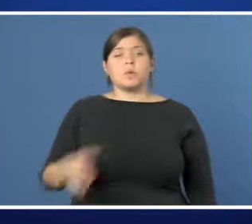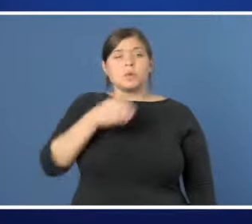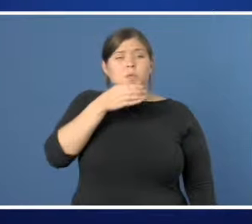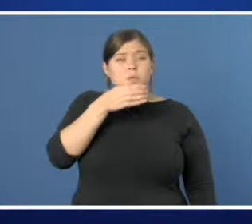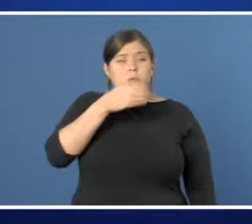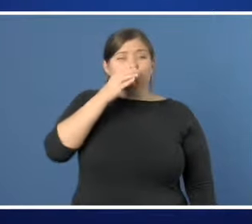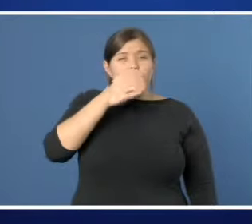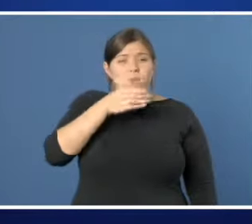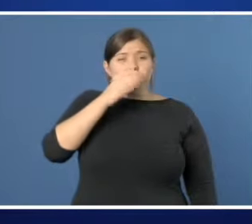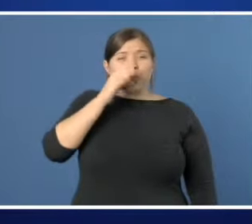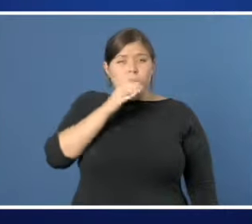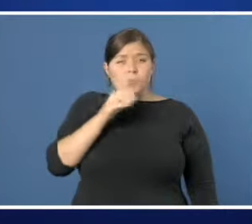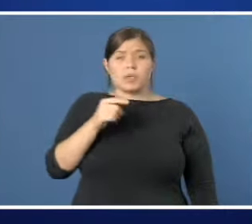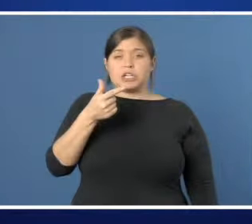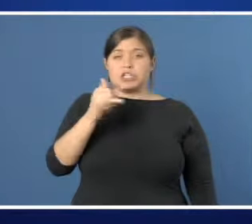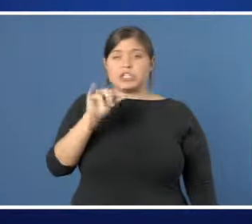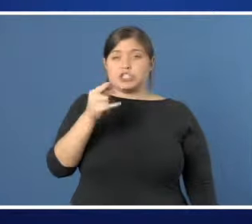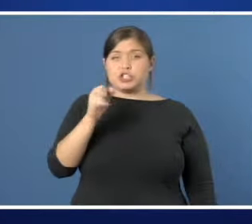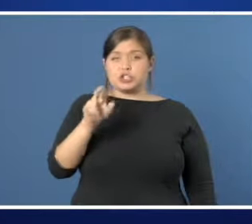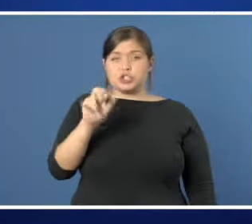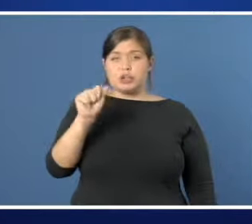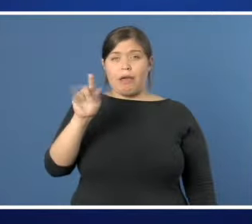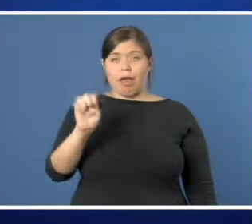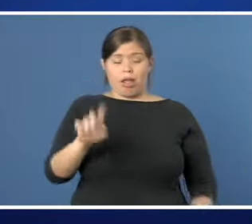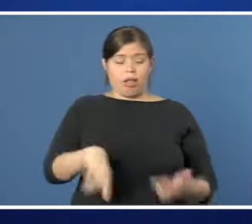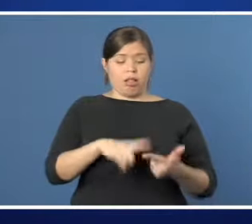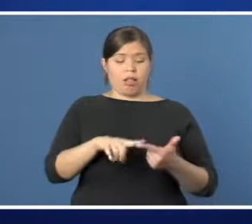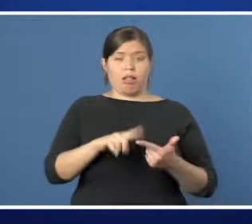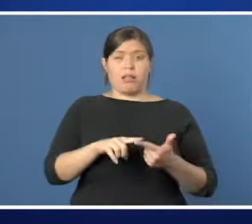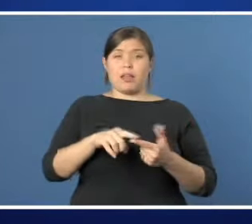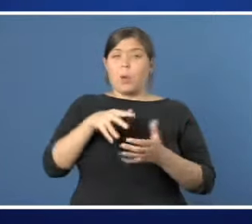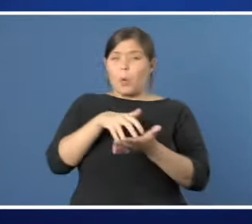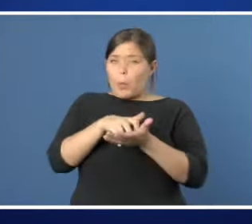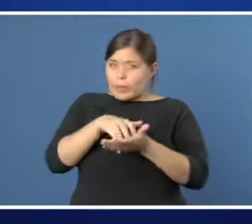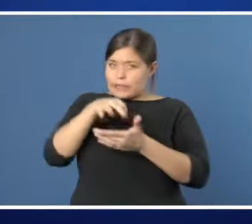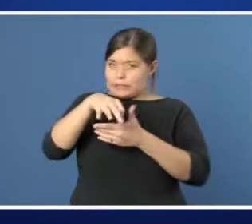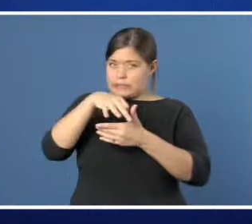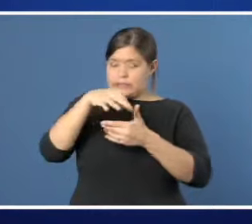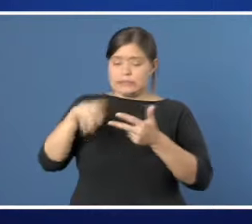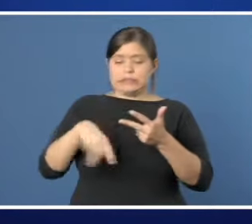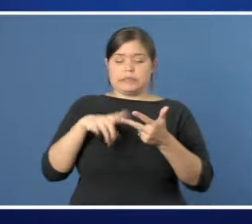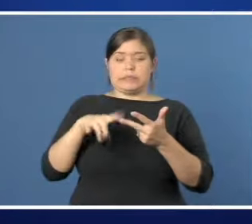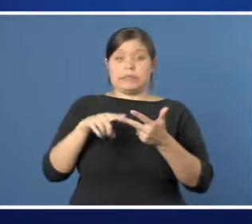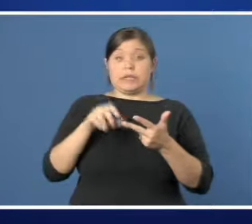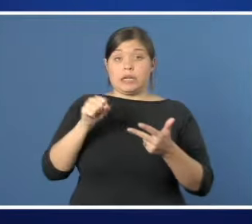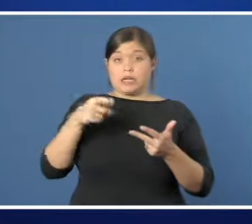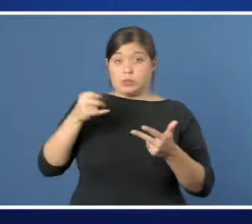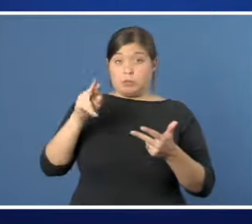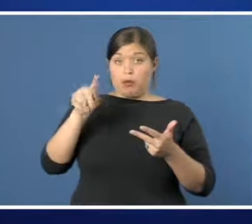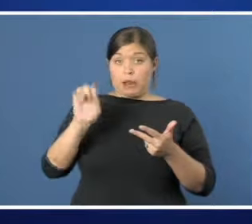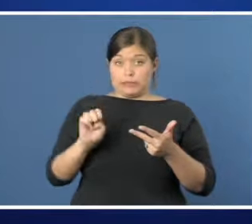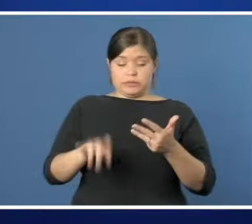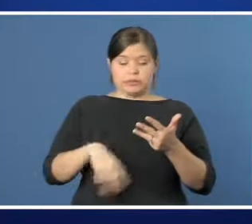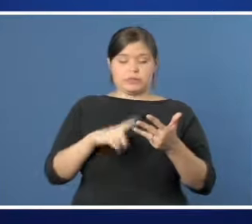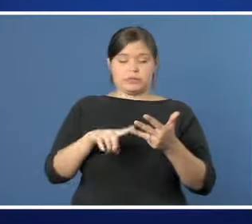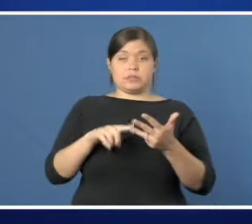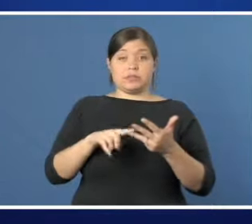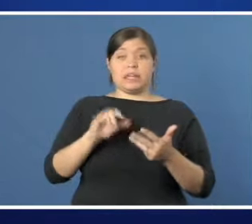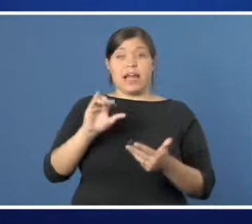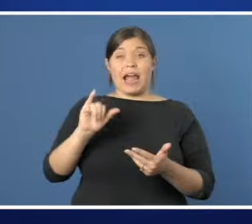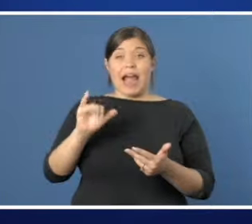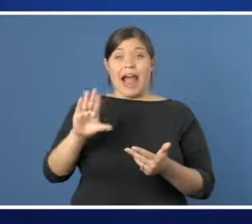Take small sips of ginger ale, weak tea, Sprite, or ice chips every 5 to